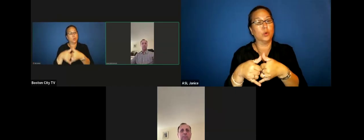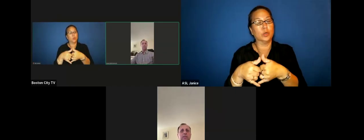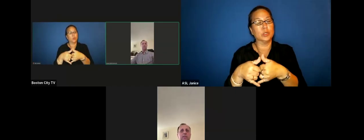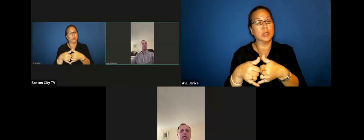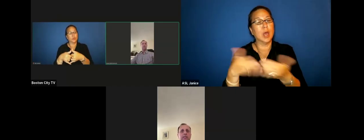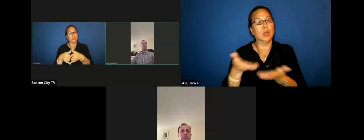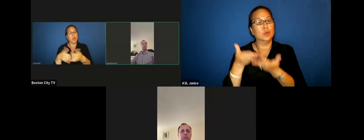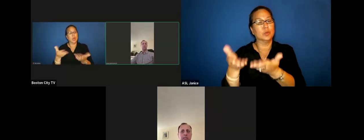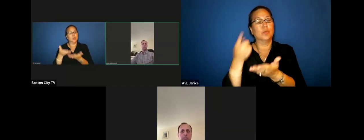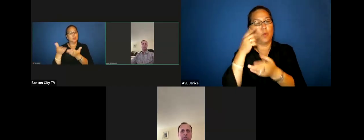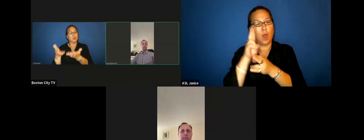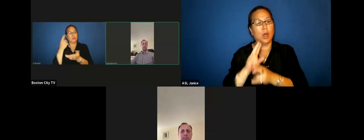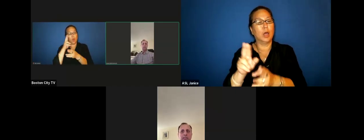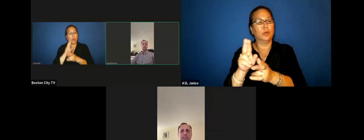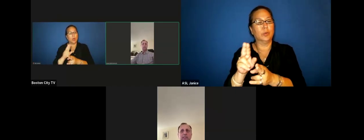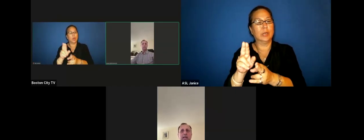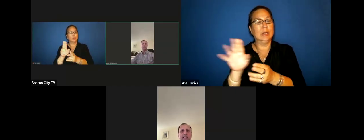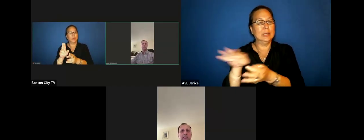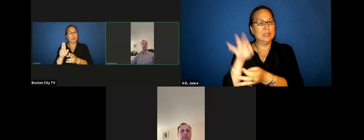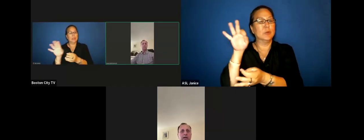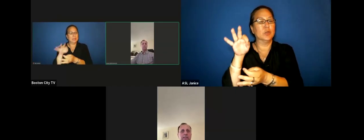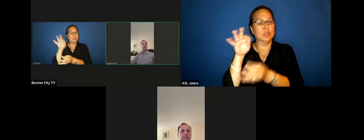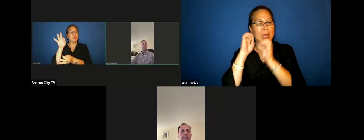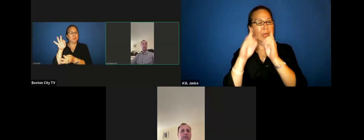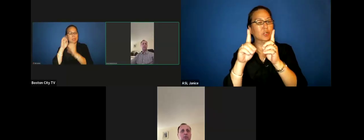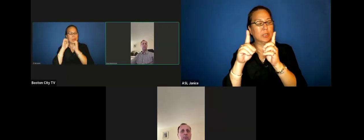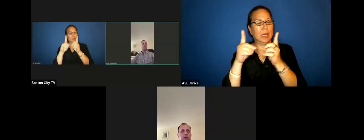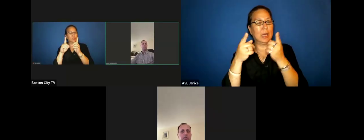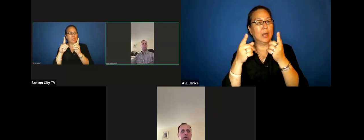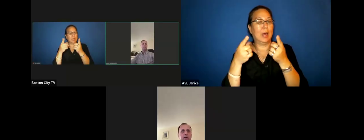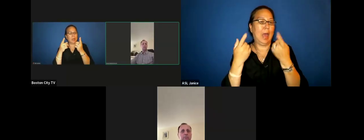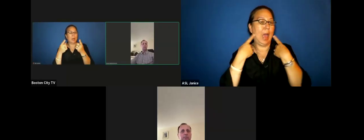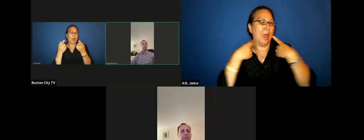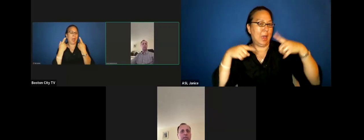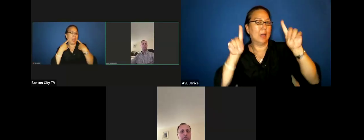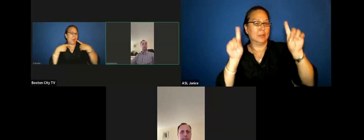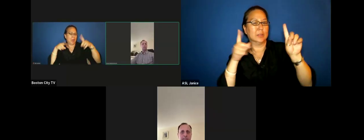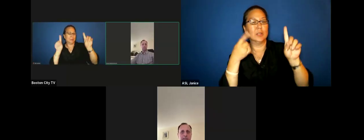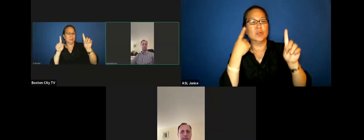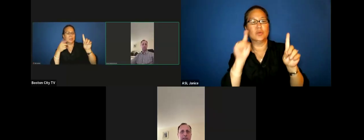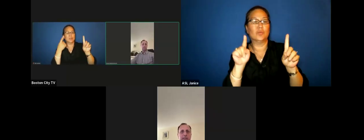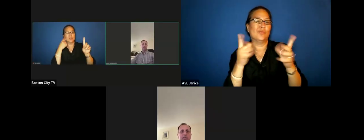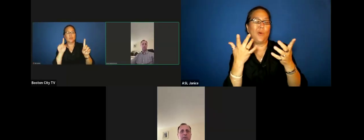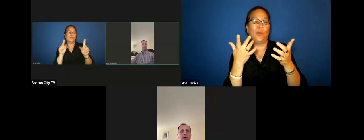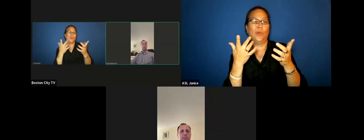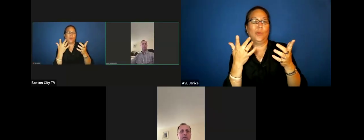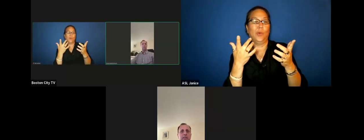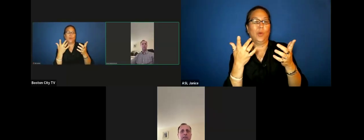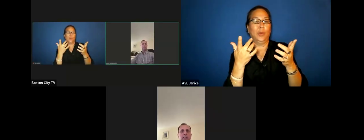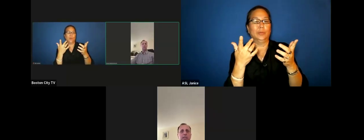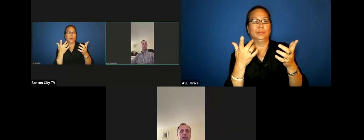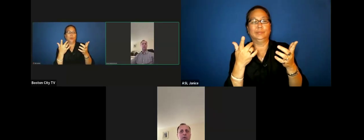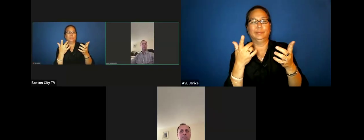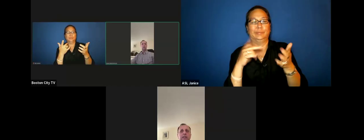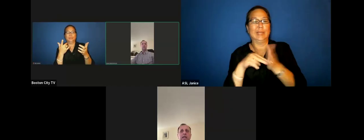honoring the spirit and educational excellence that defined the Denver community for generations. It's proposing